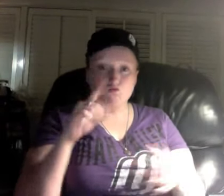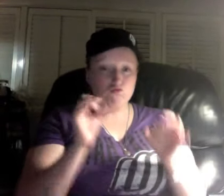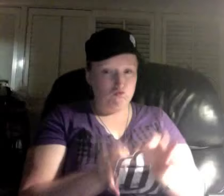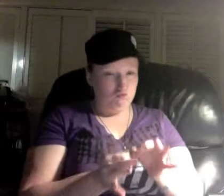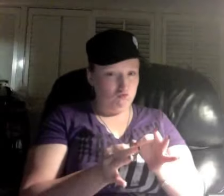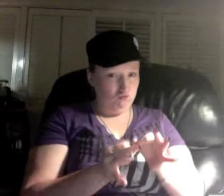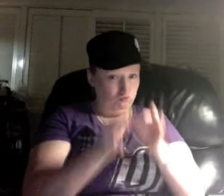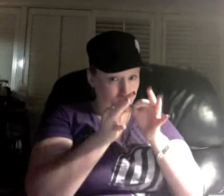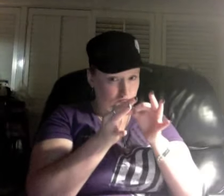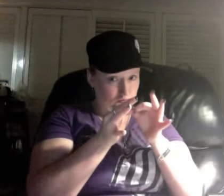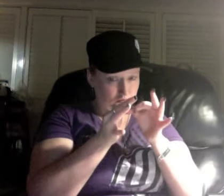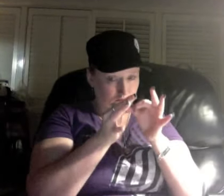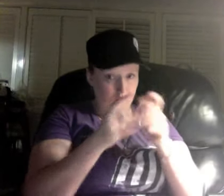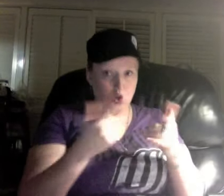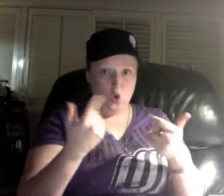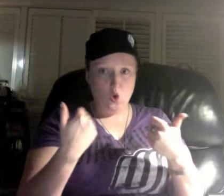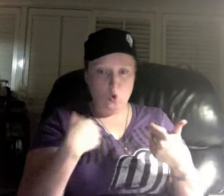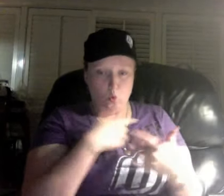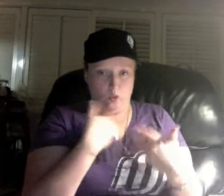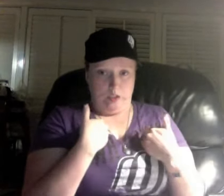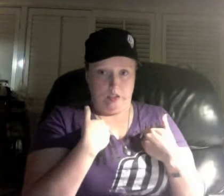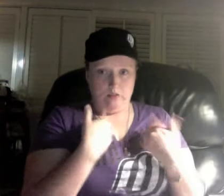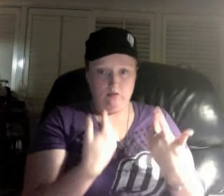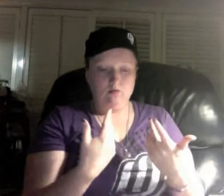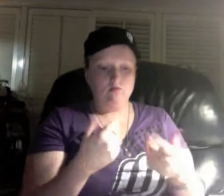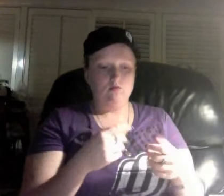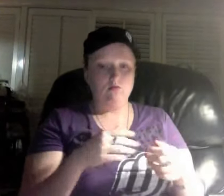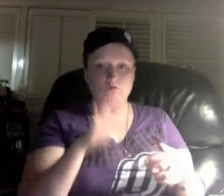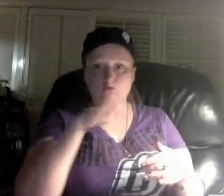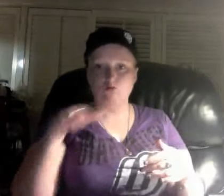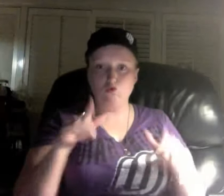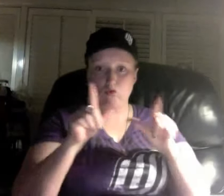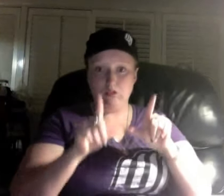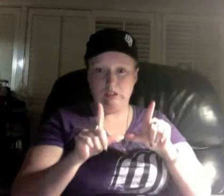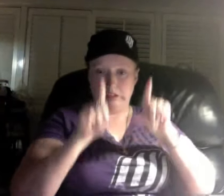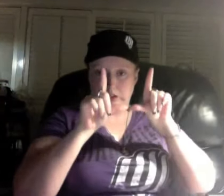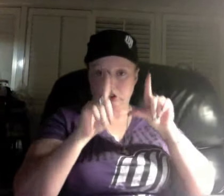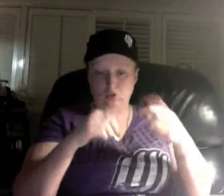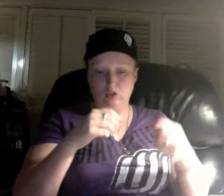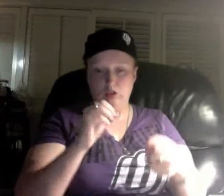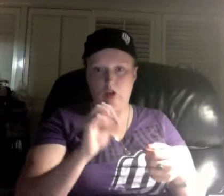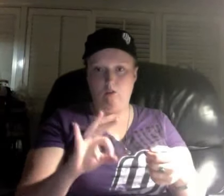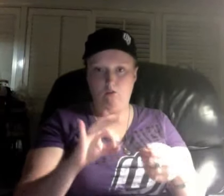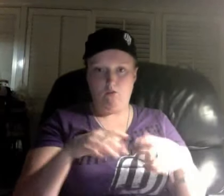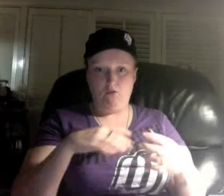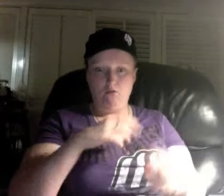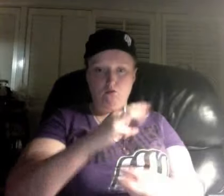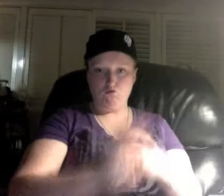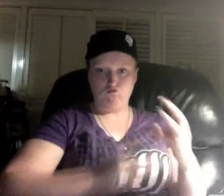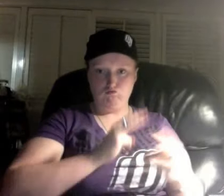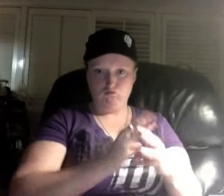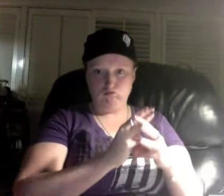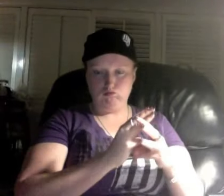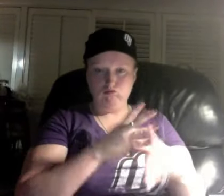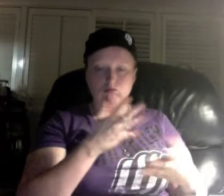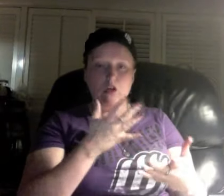And basically, it's a session where the children can understand more of what is being said in the Gospel readings from the